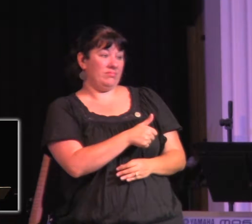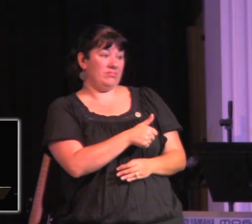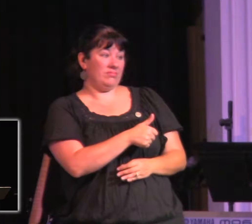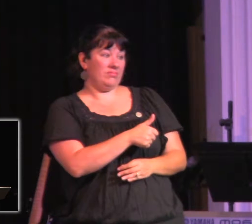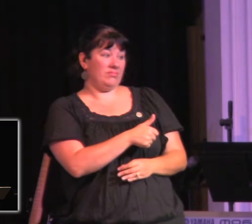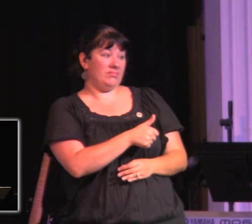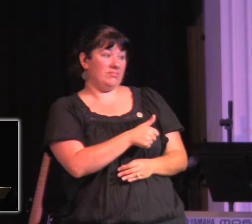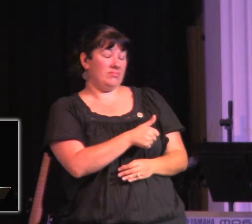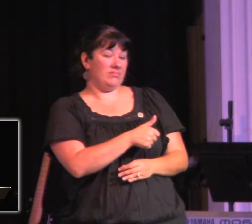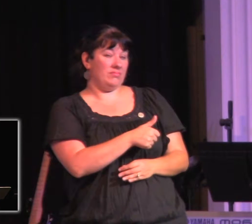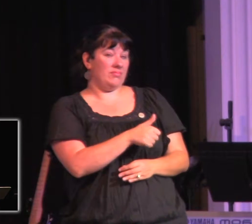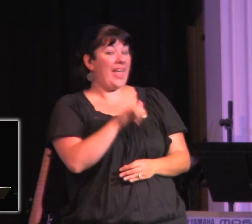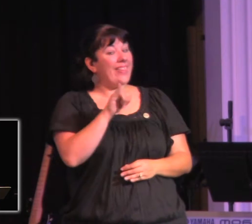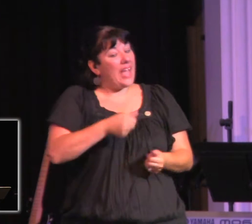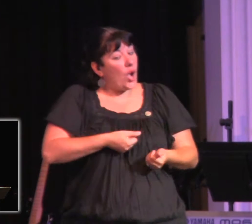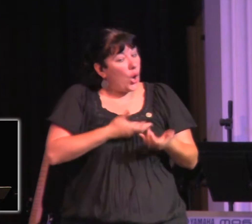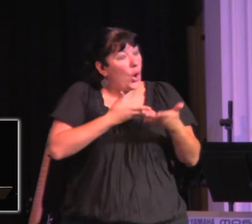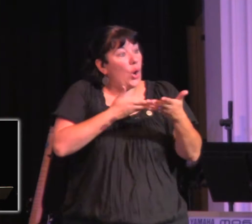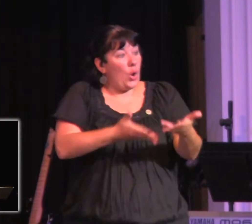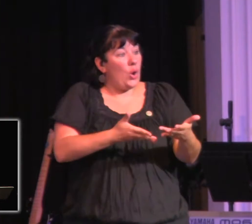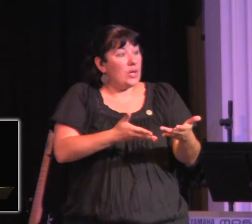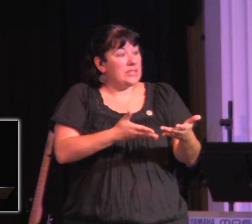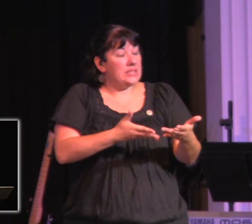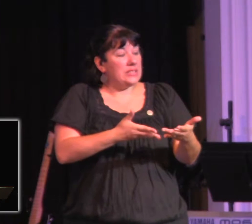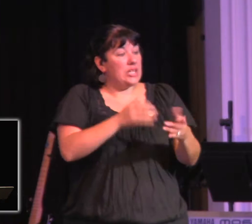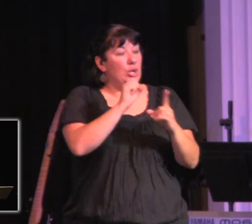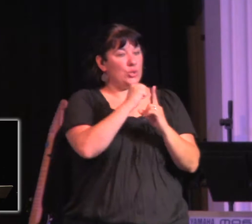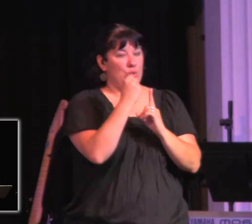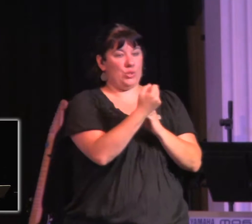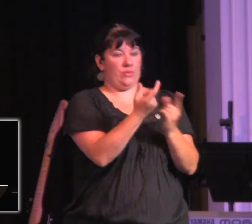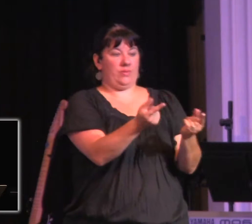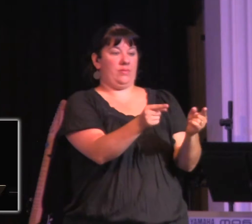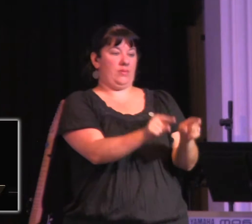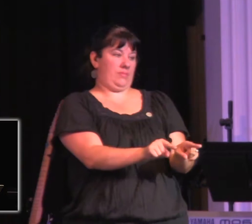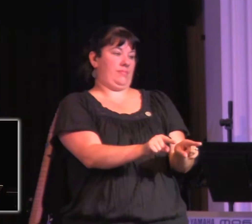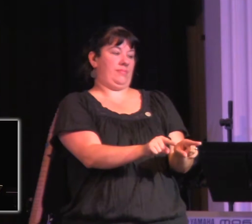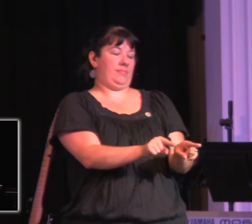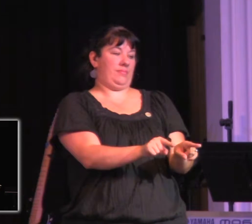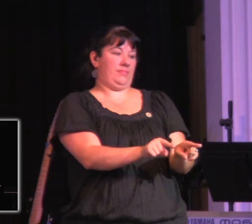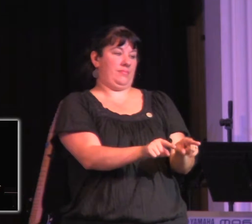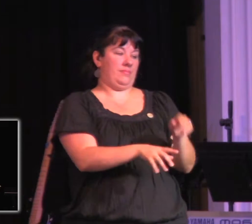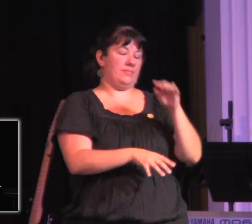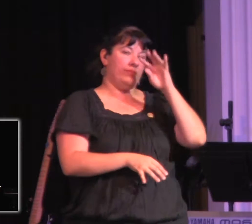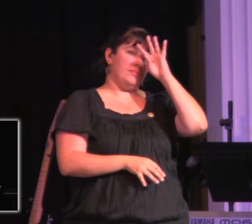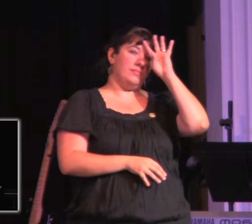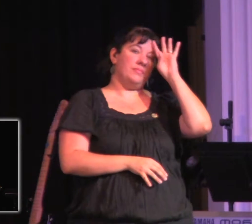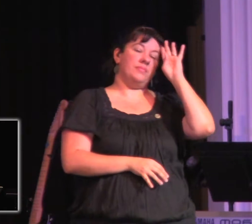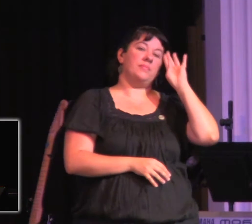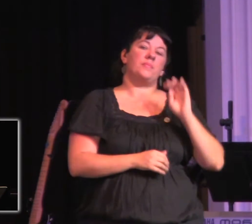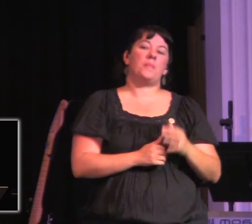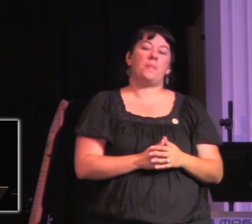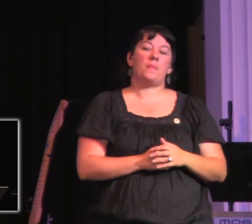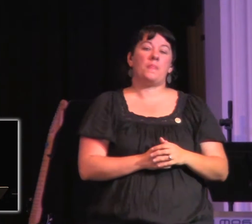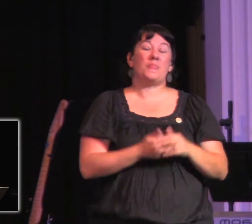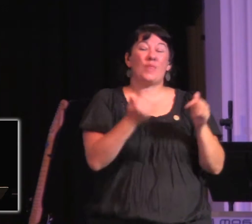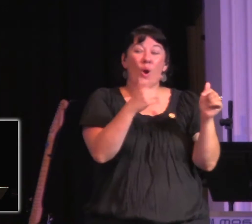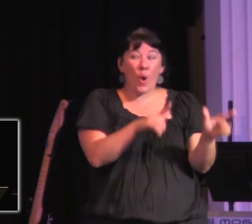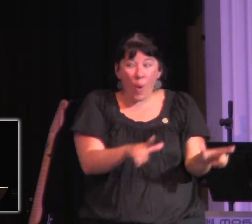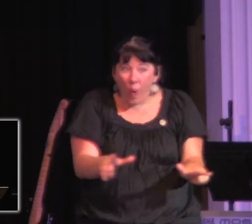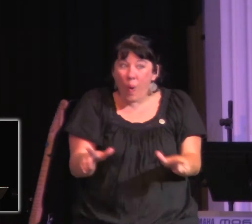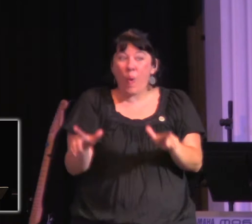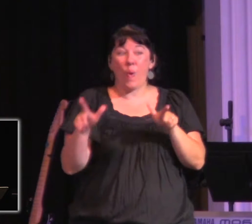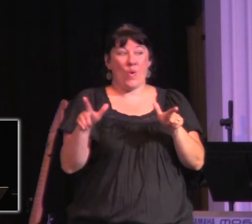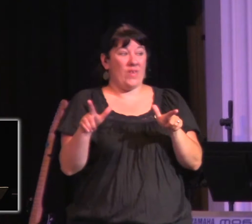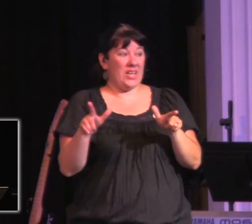saints? It's life. And because of this, the unfortunate reality is all of us